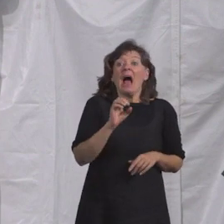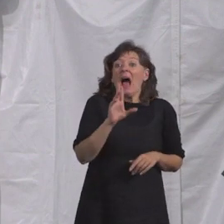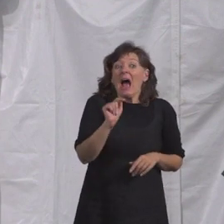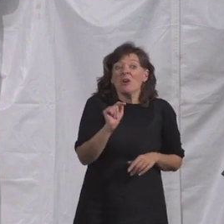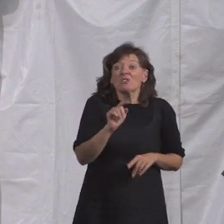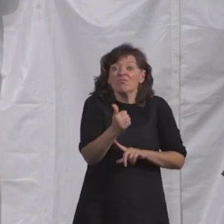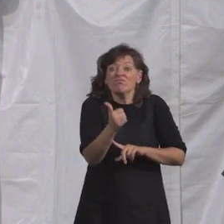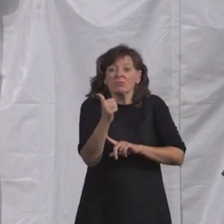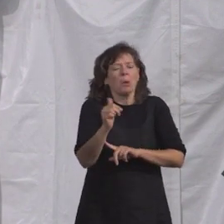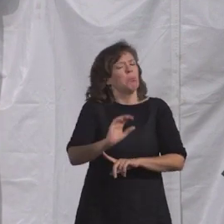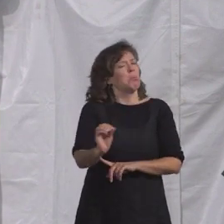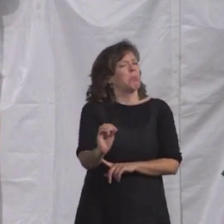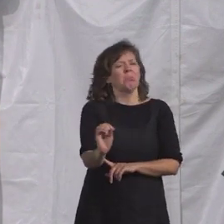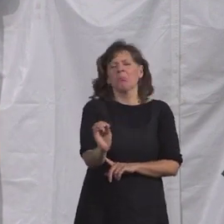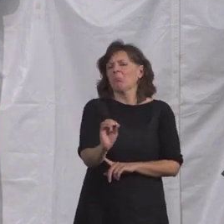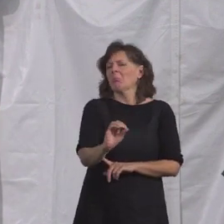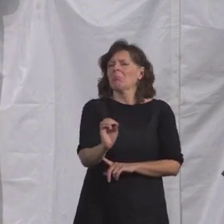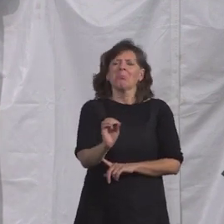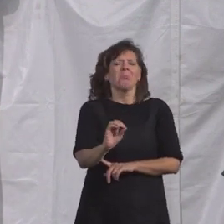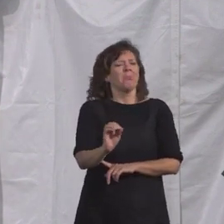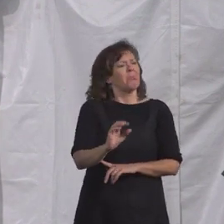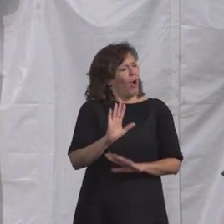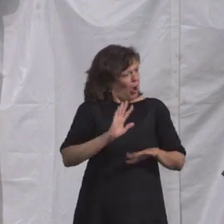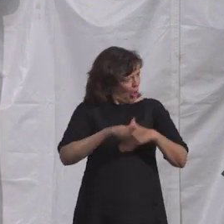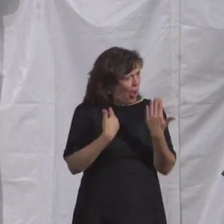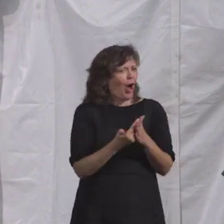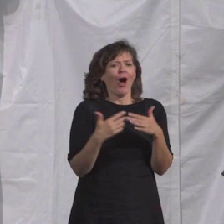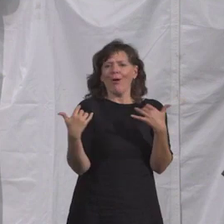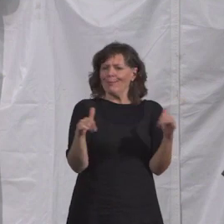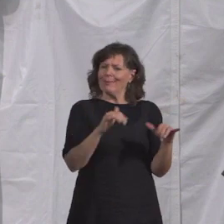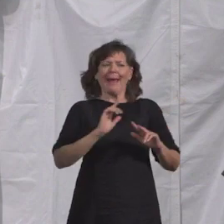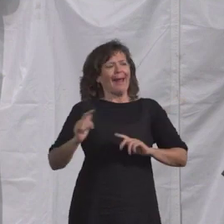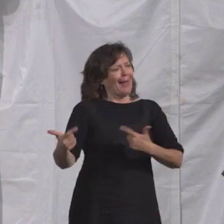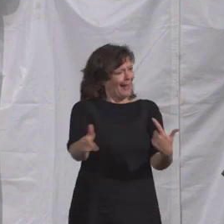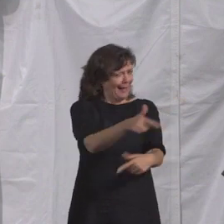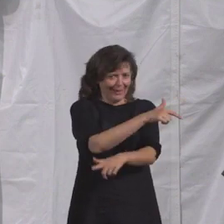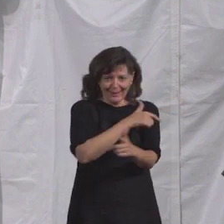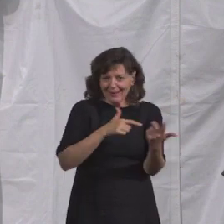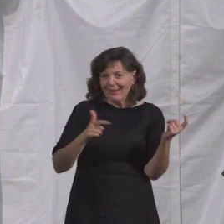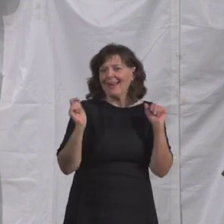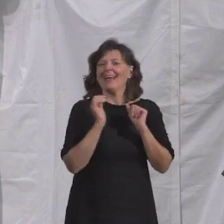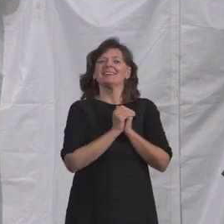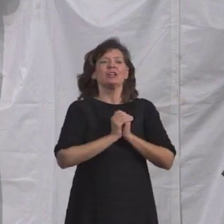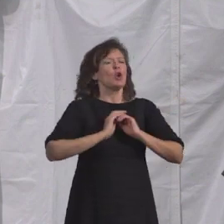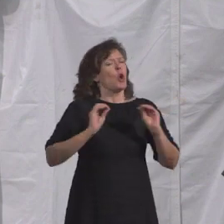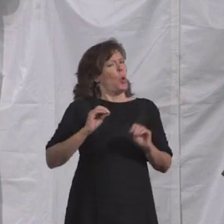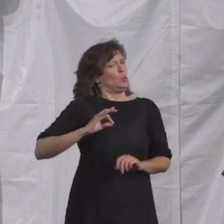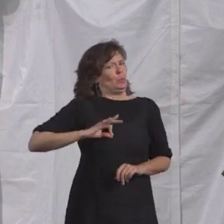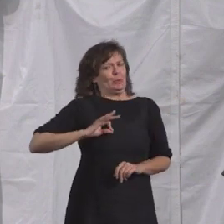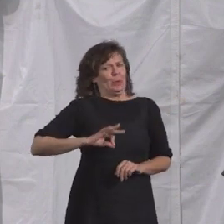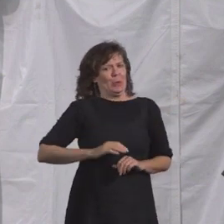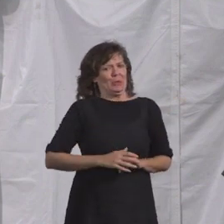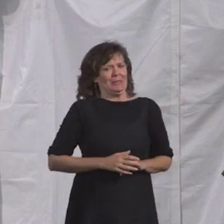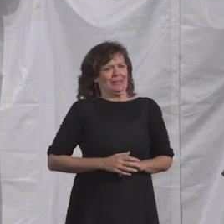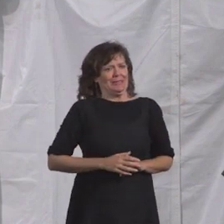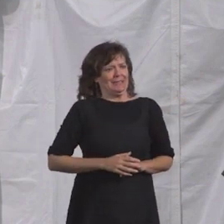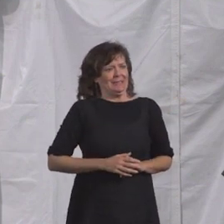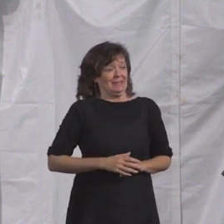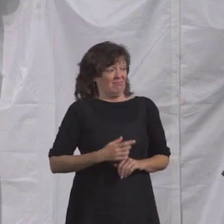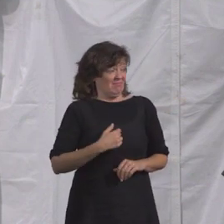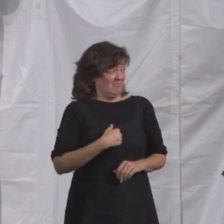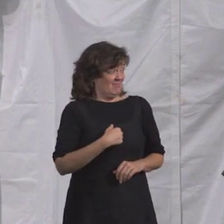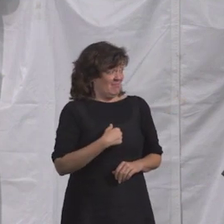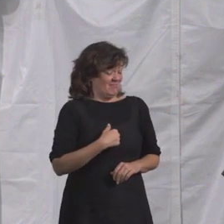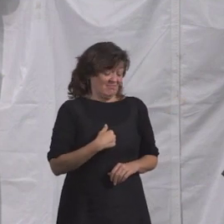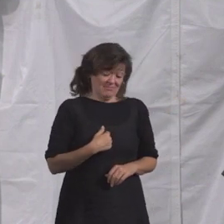score. And I said to my kids, when I played T-ball, there were 3 outs, and not everybody got to